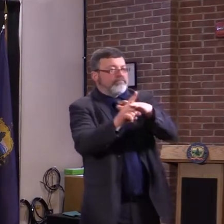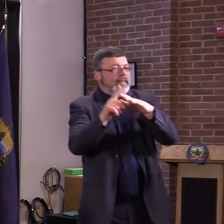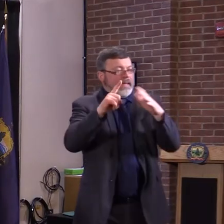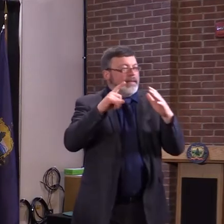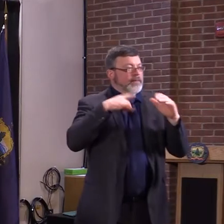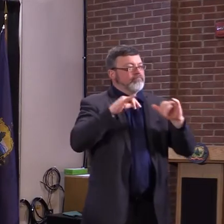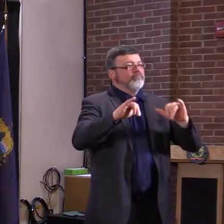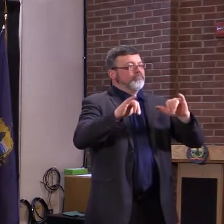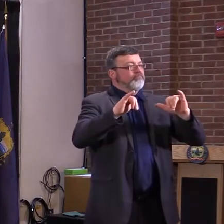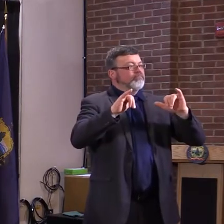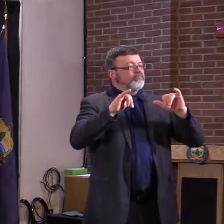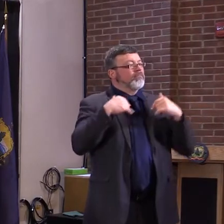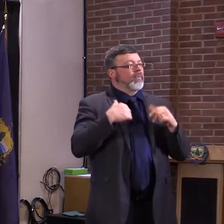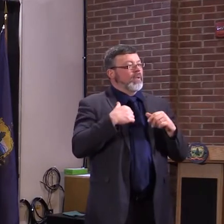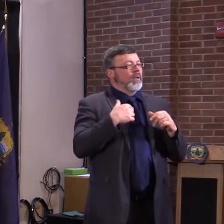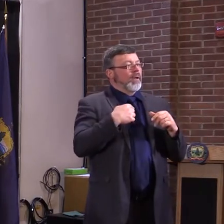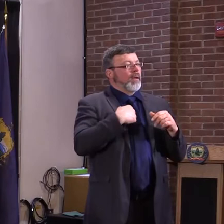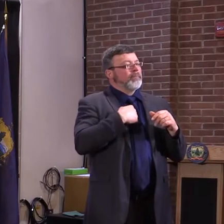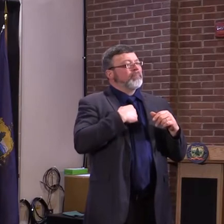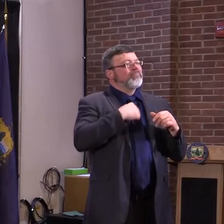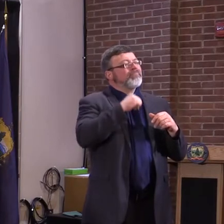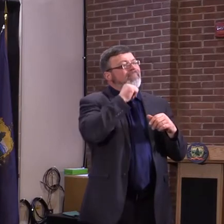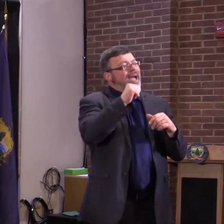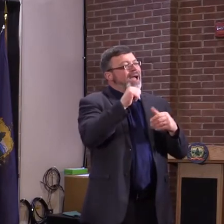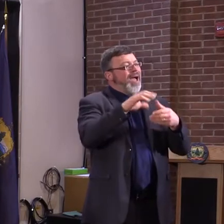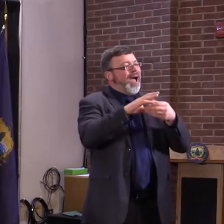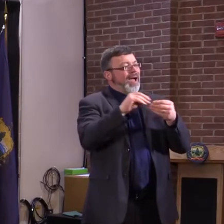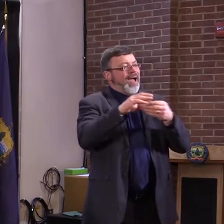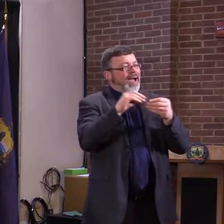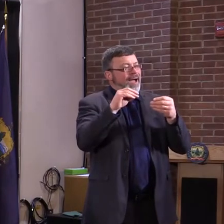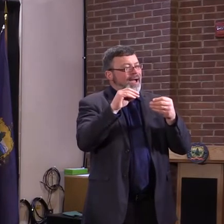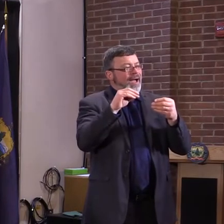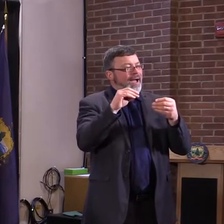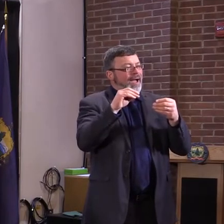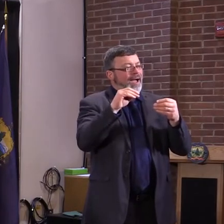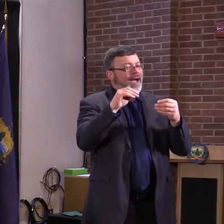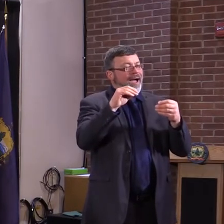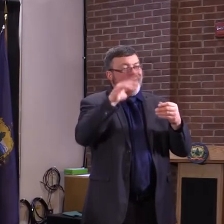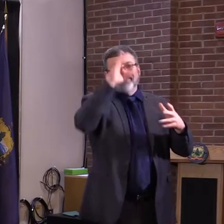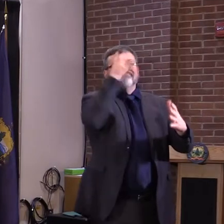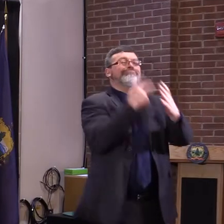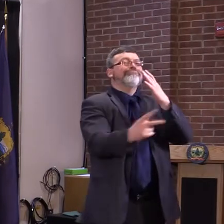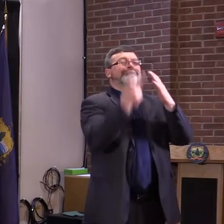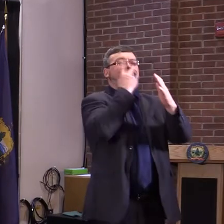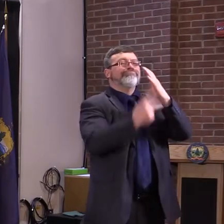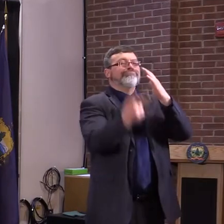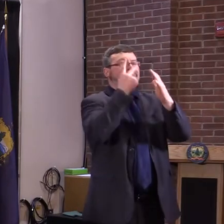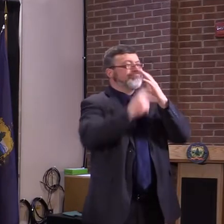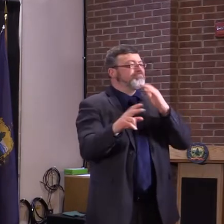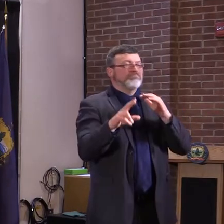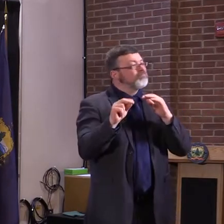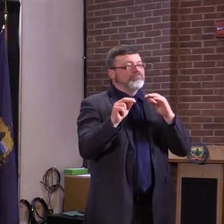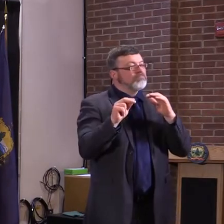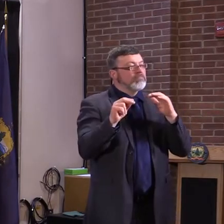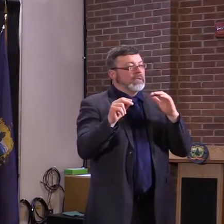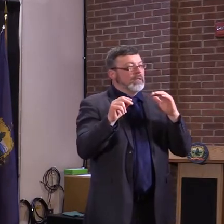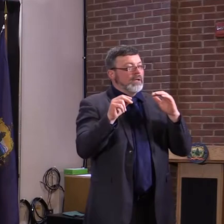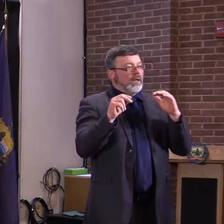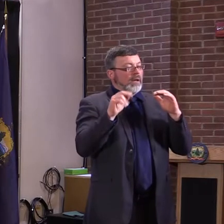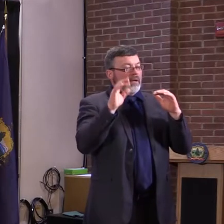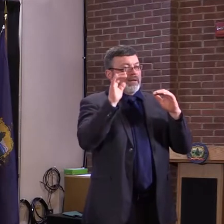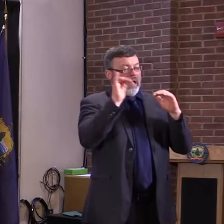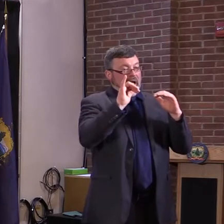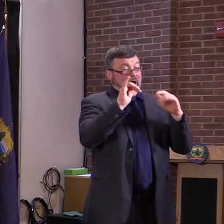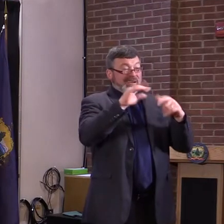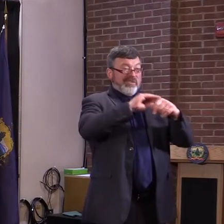up in a sense that the expectation is you go to endemic and make a lot of changes in how people